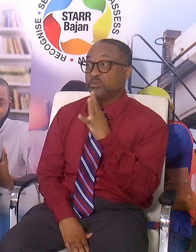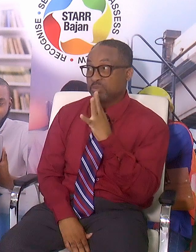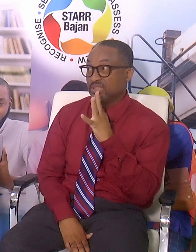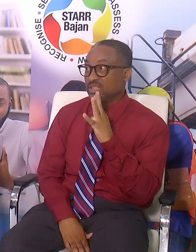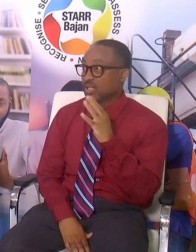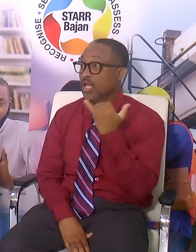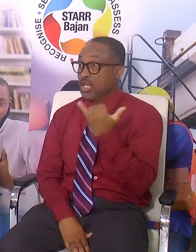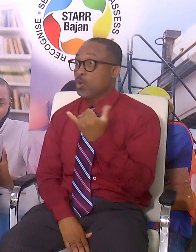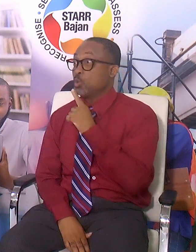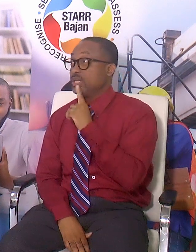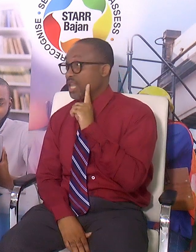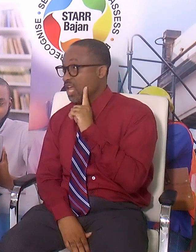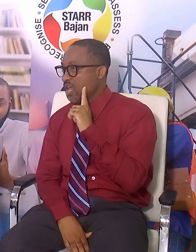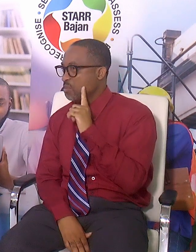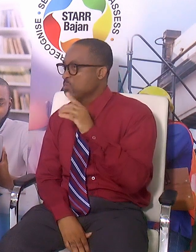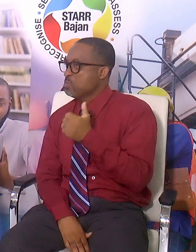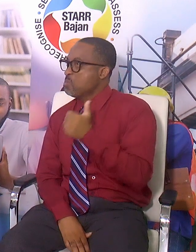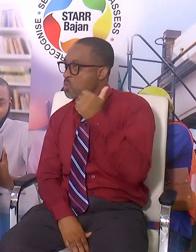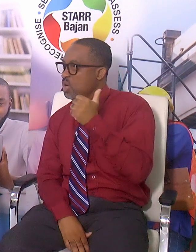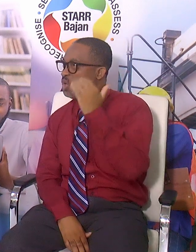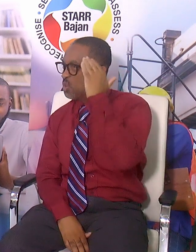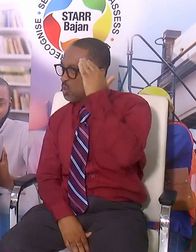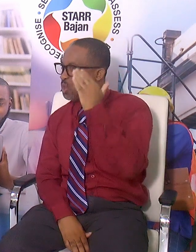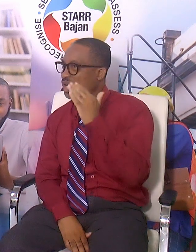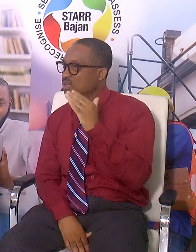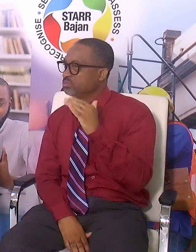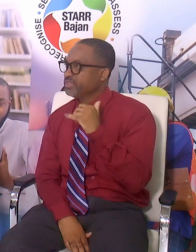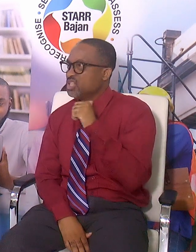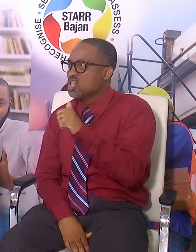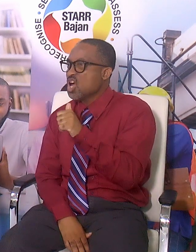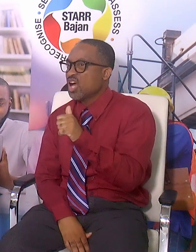Okay, so before when I was younger,